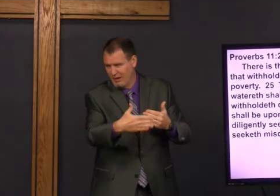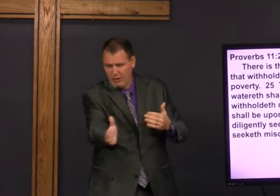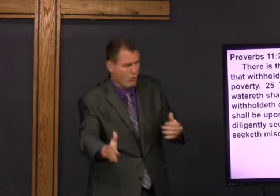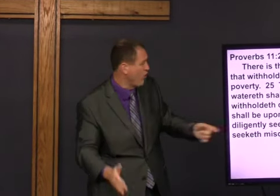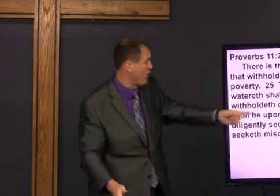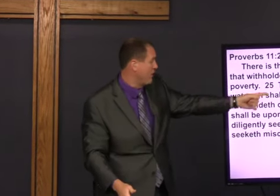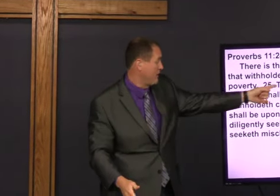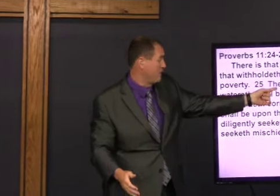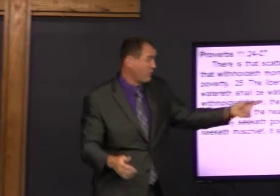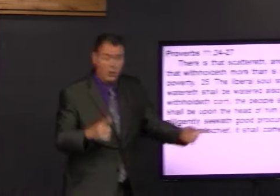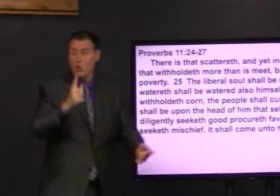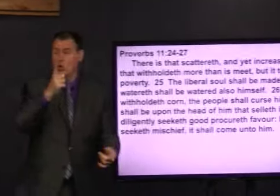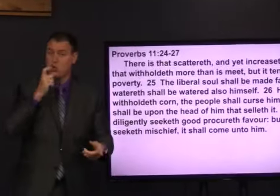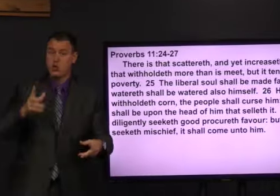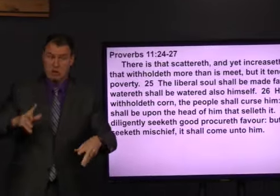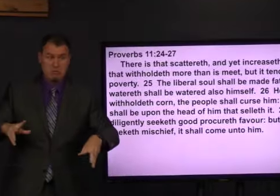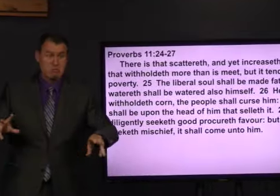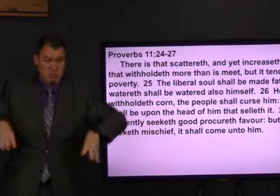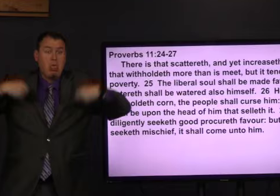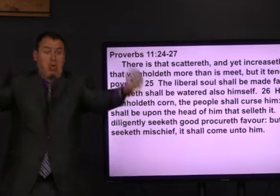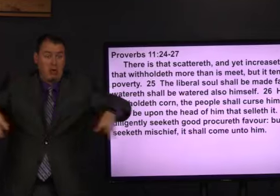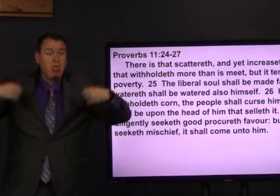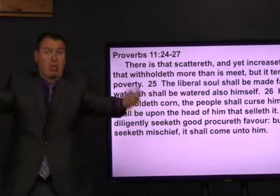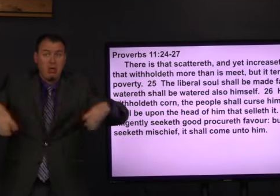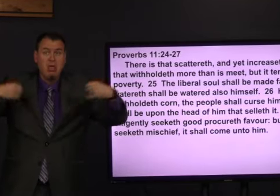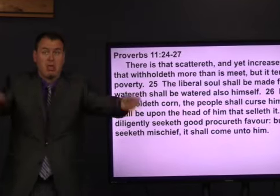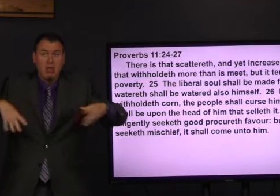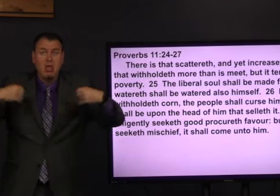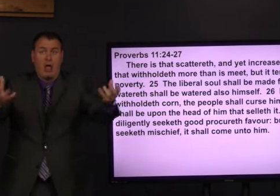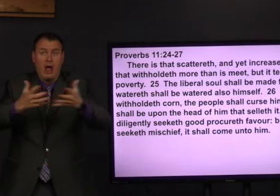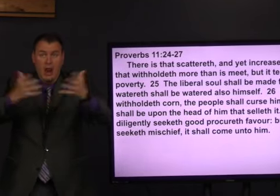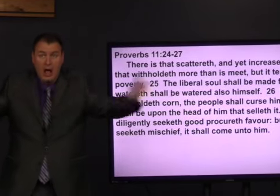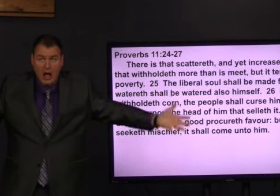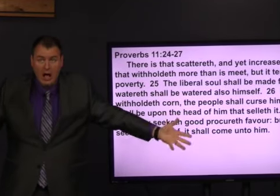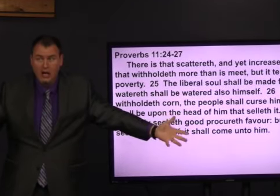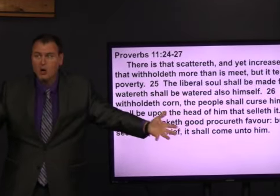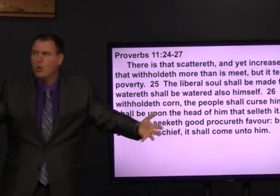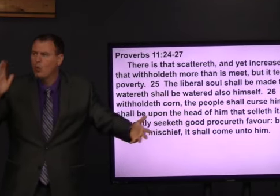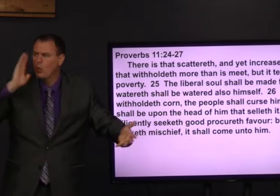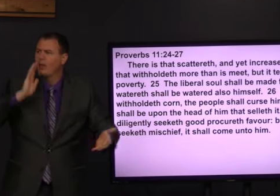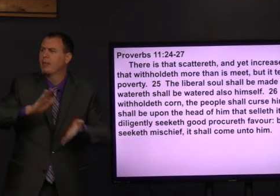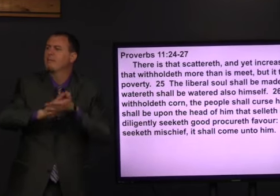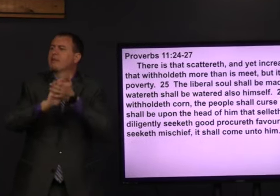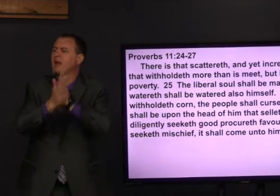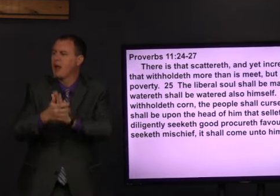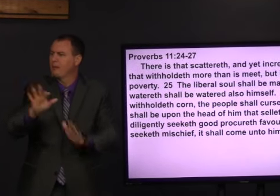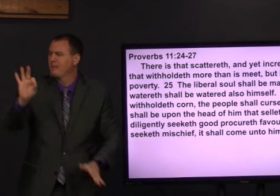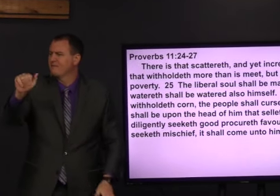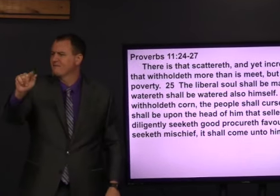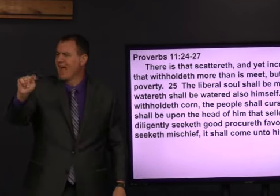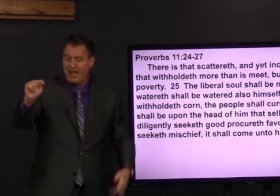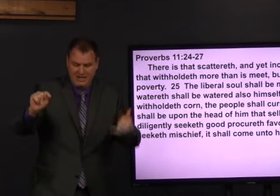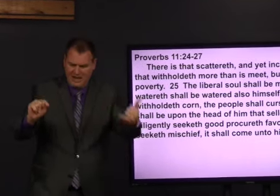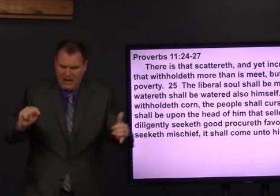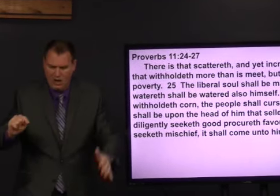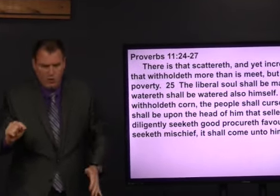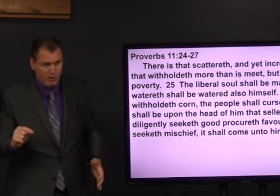here we're continuing with the same concept here. The liberal soul, the one who keeps giving, will be made fat.